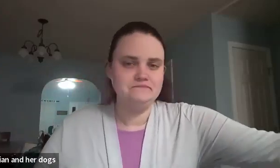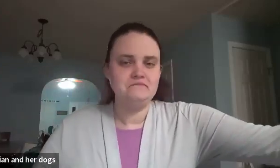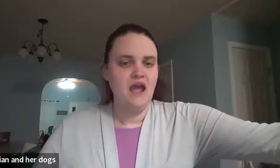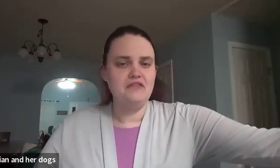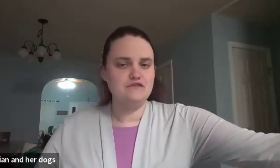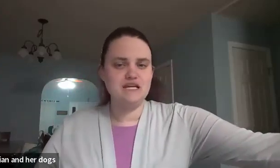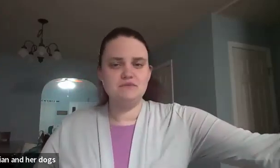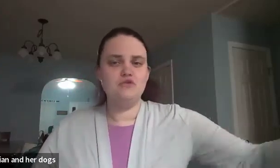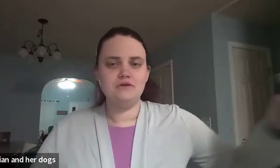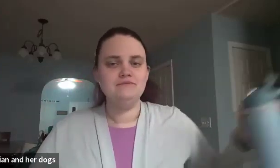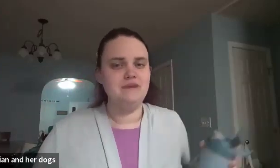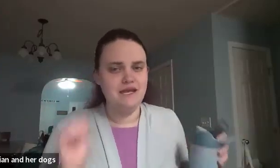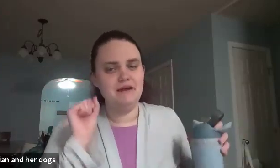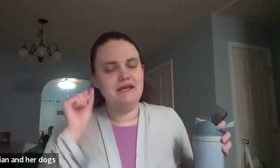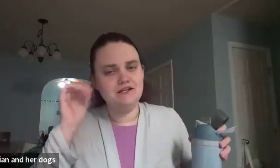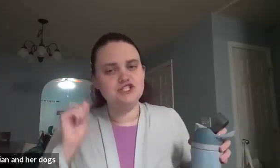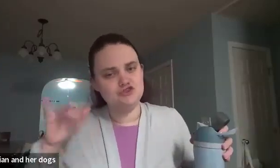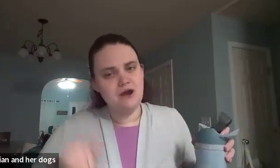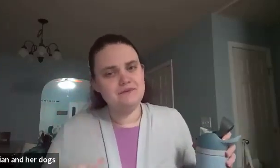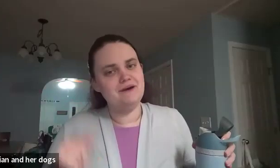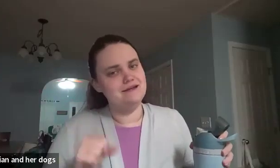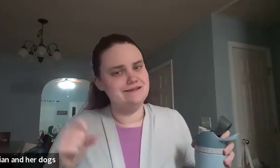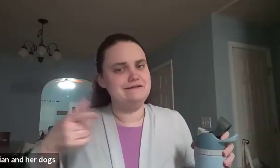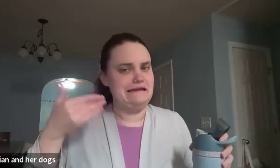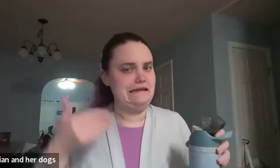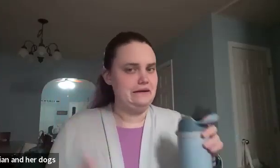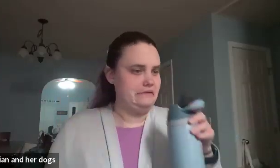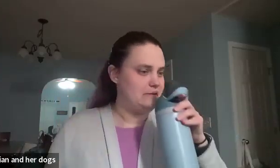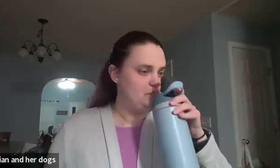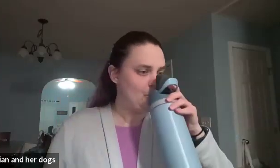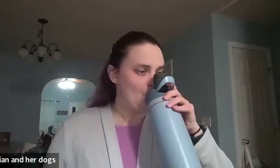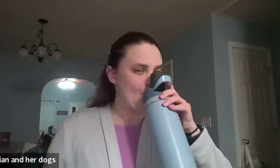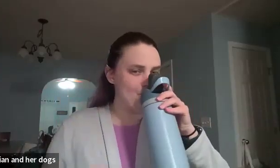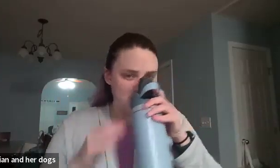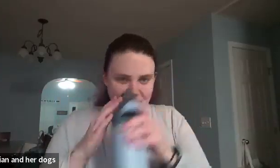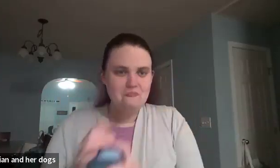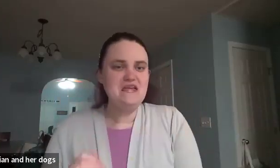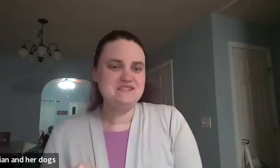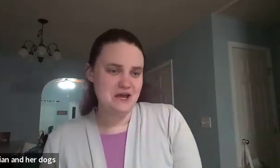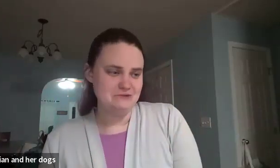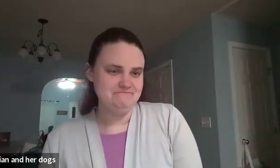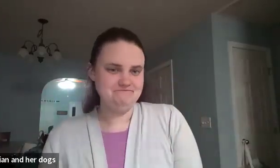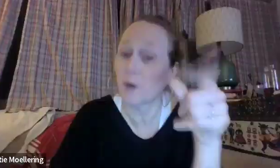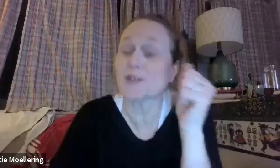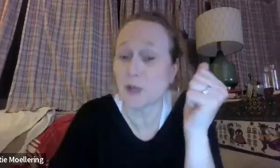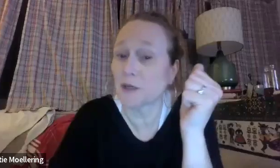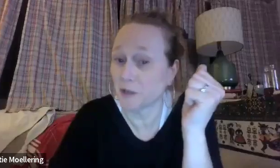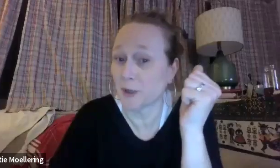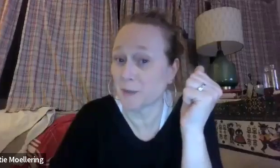it. I think I've said it before. My English is dropping, my ASL is gaining a bit. Well, So that works for our current